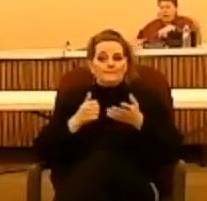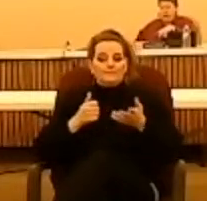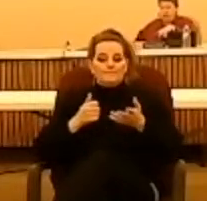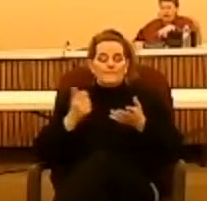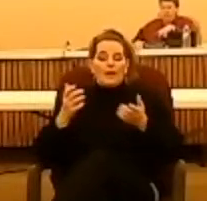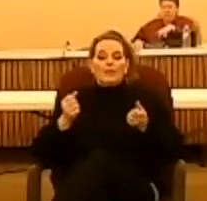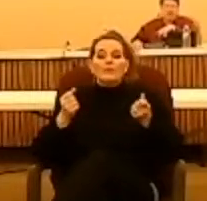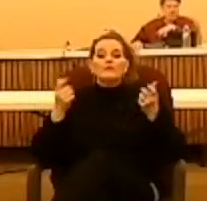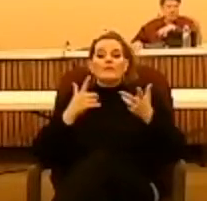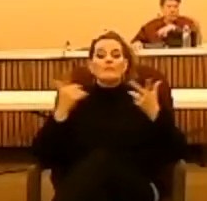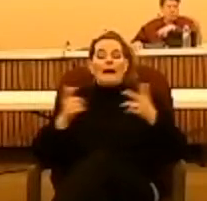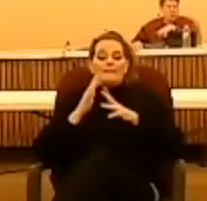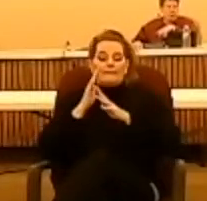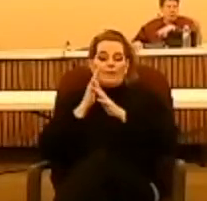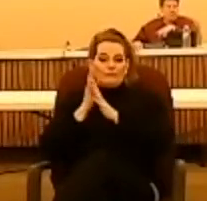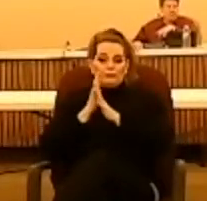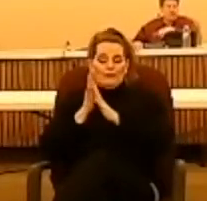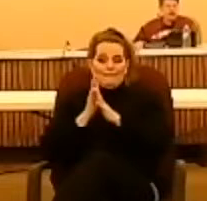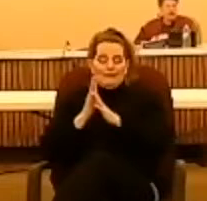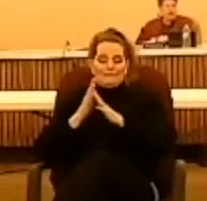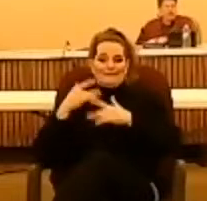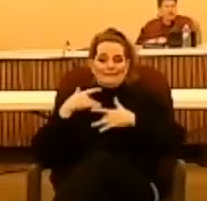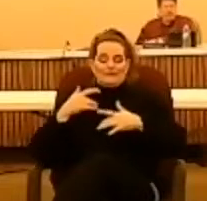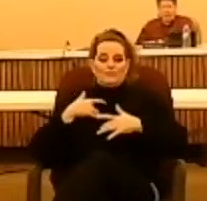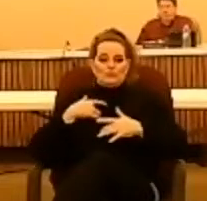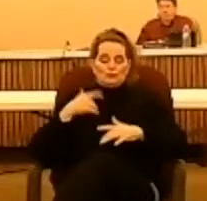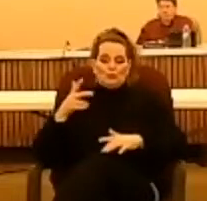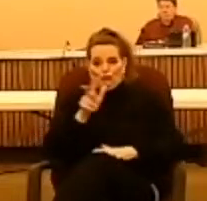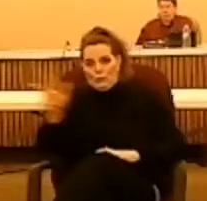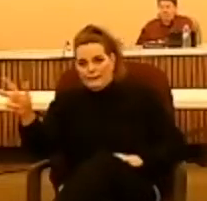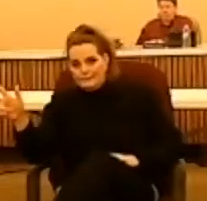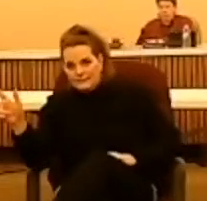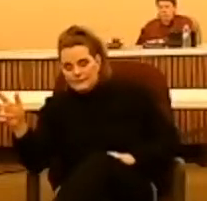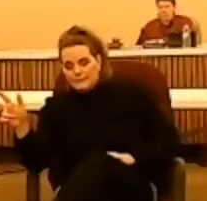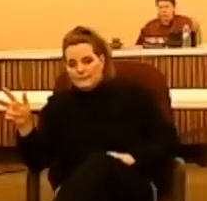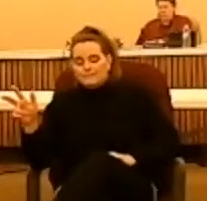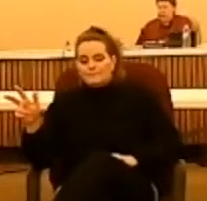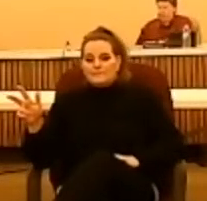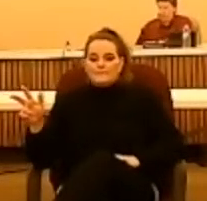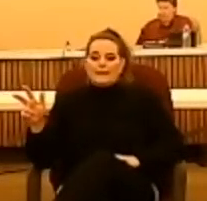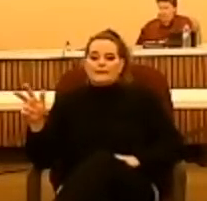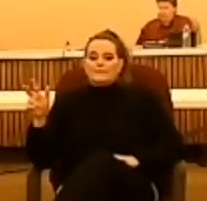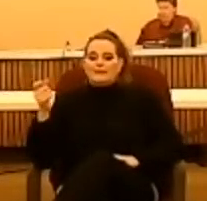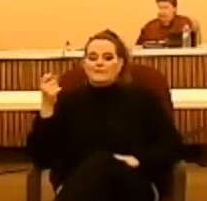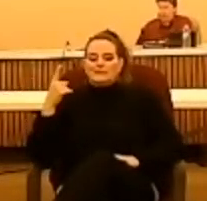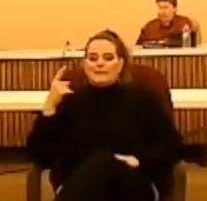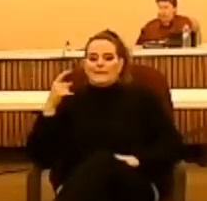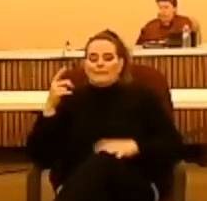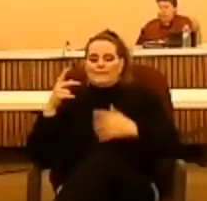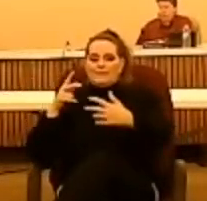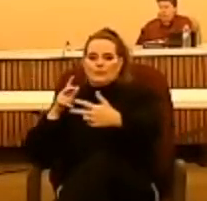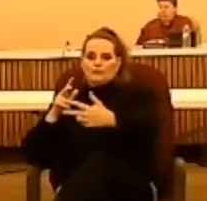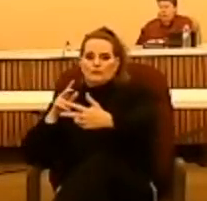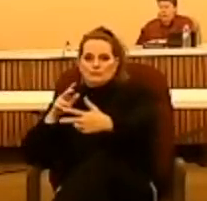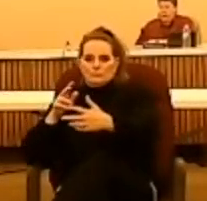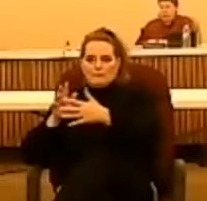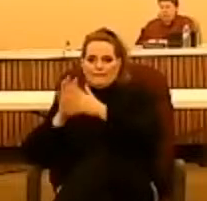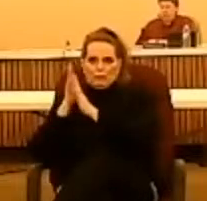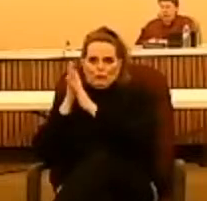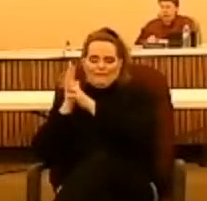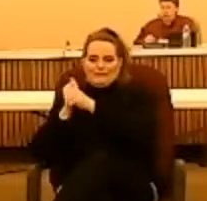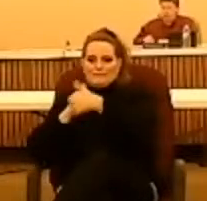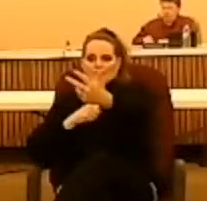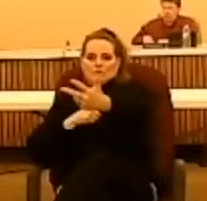there's a lot of traffic that is turning right. And if they're stacked with the traffic that is going straight through southbound, then